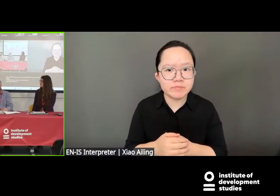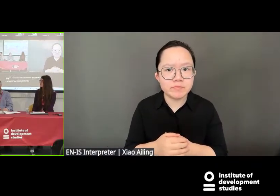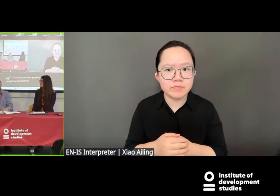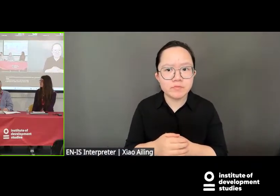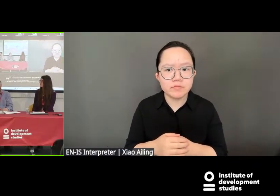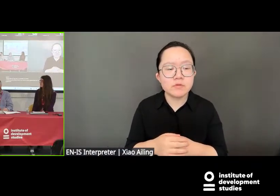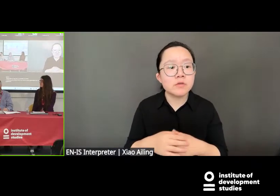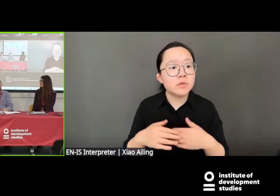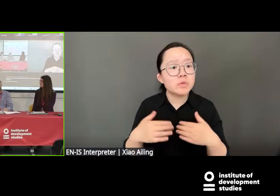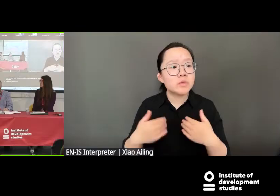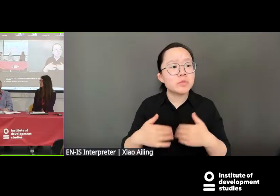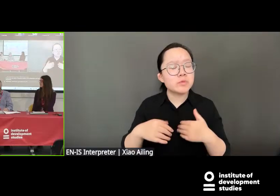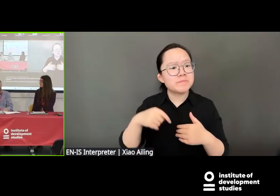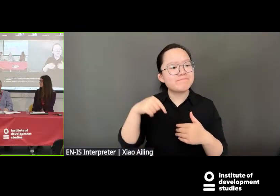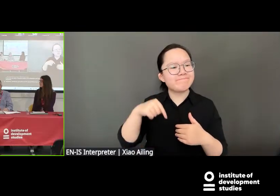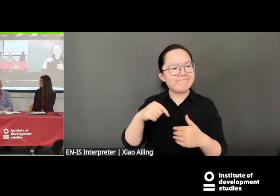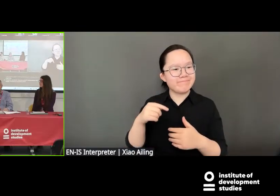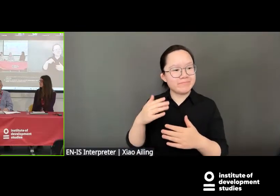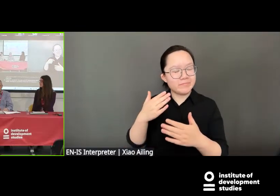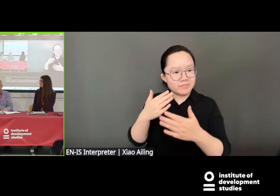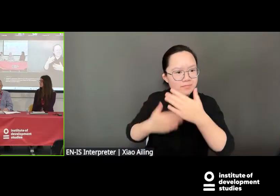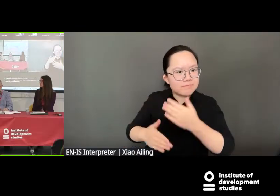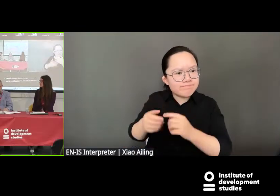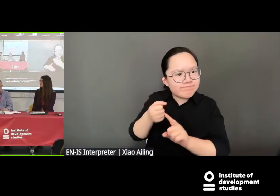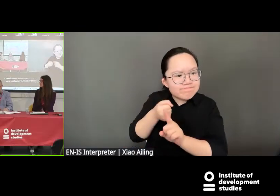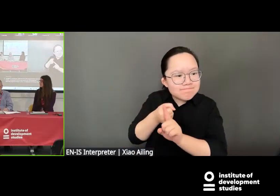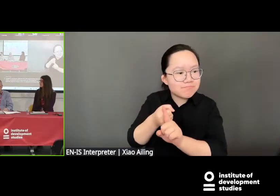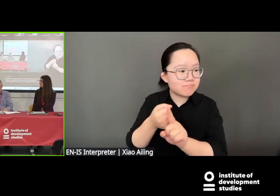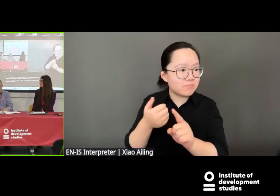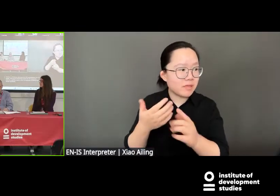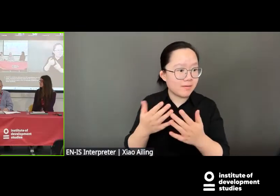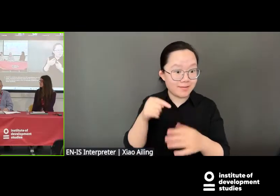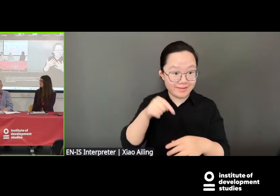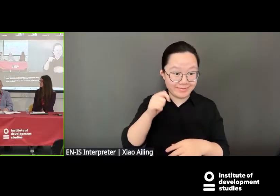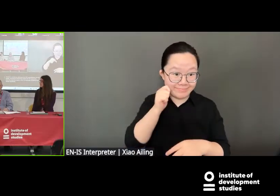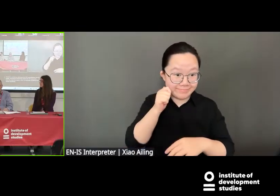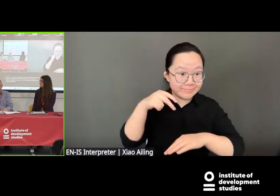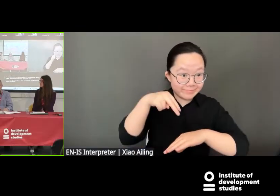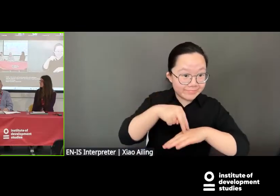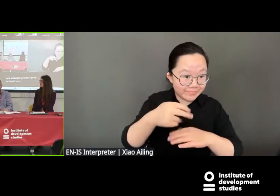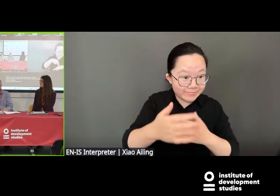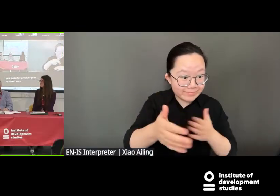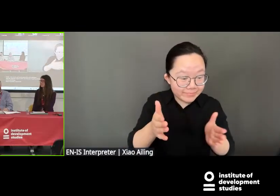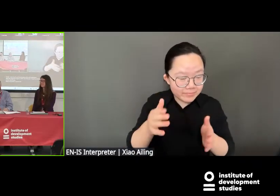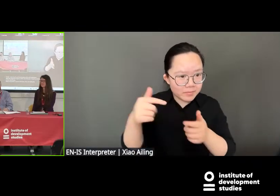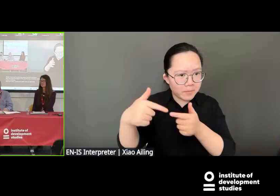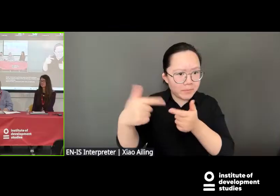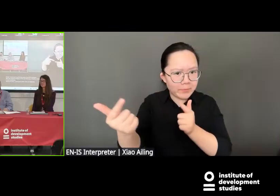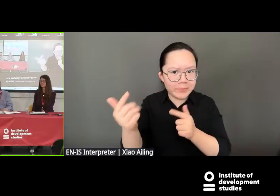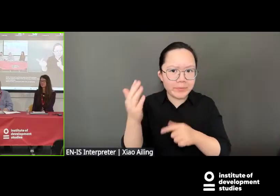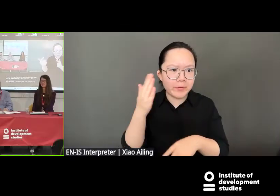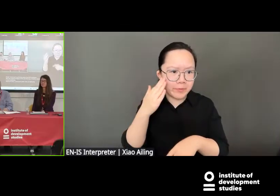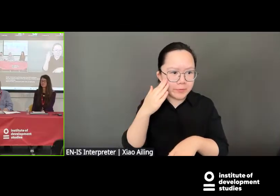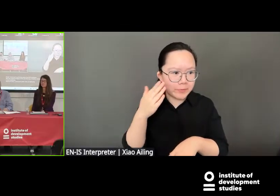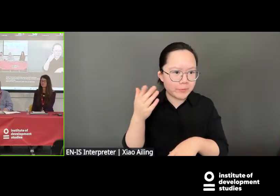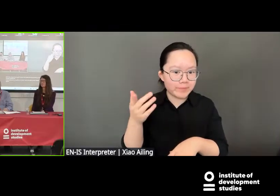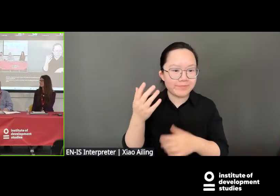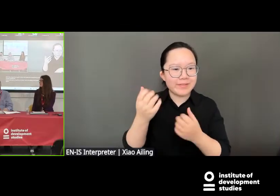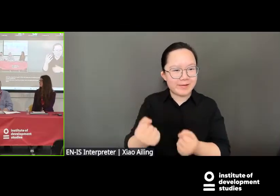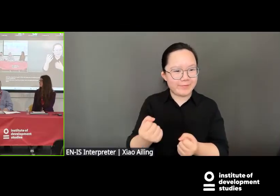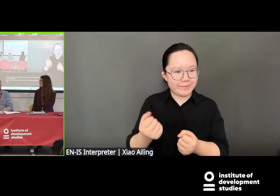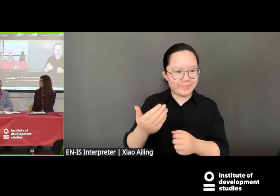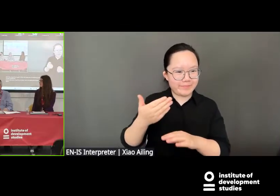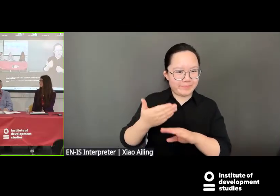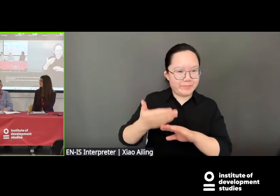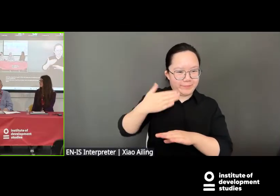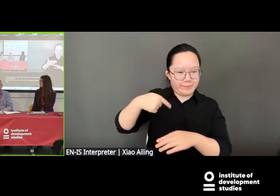ways. And many of you here in person and online, and I'm hoping that includes my predecessor, Diana Dalton, who